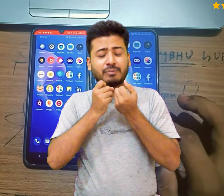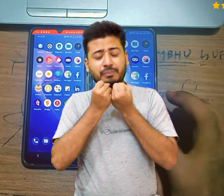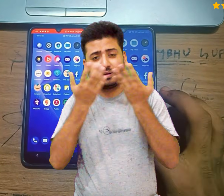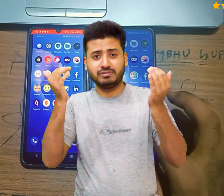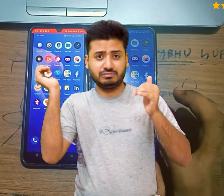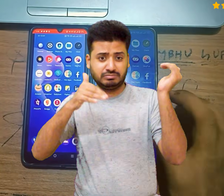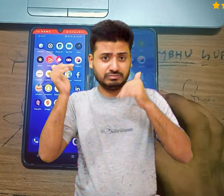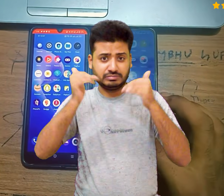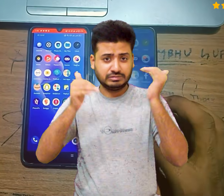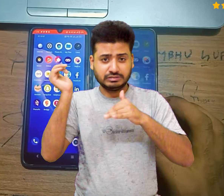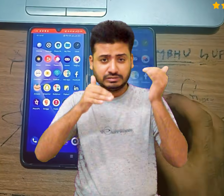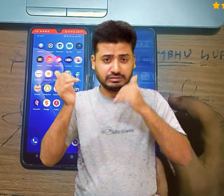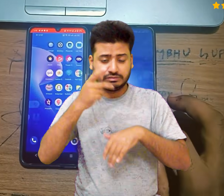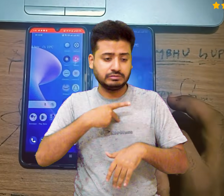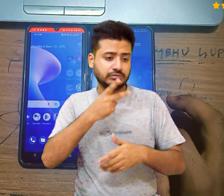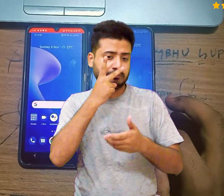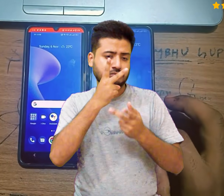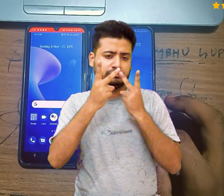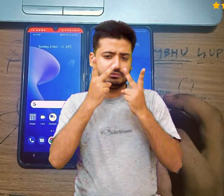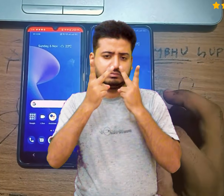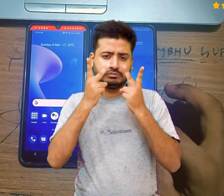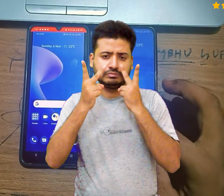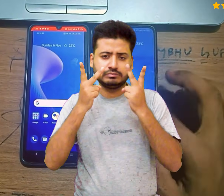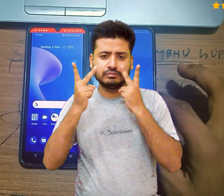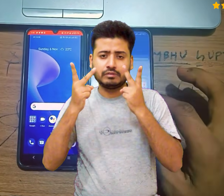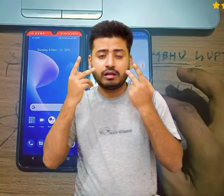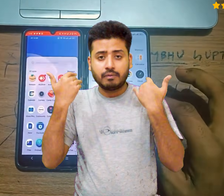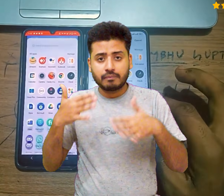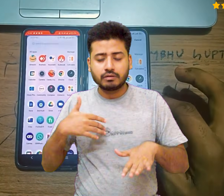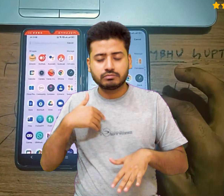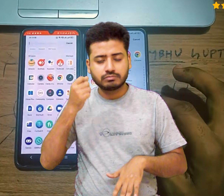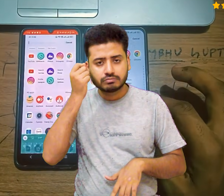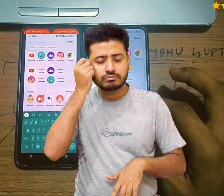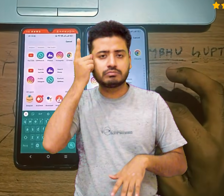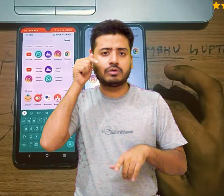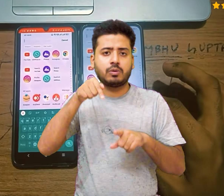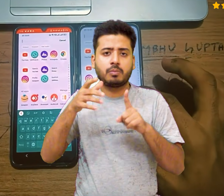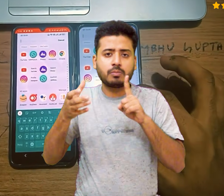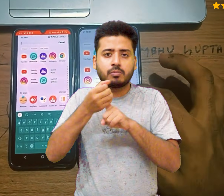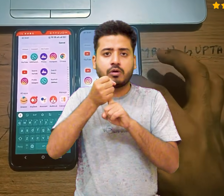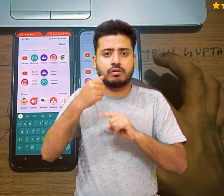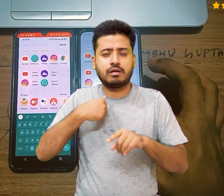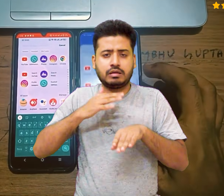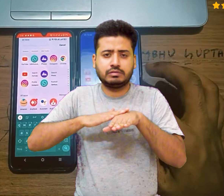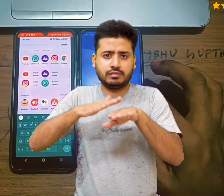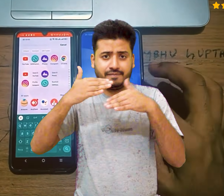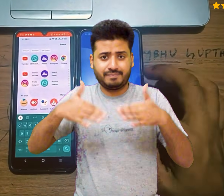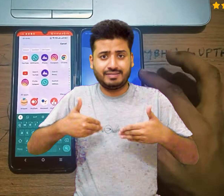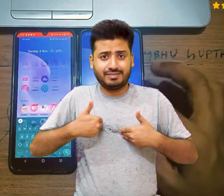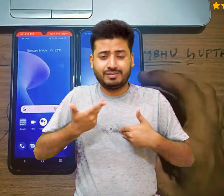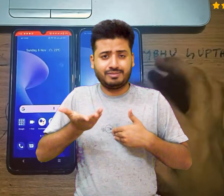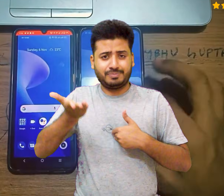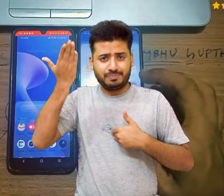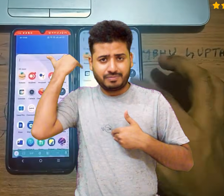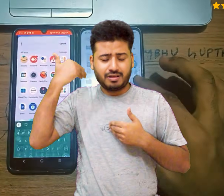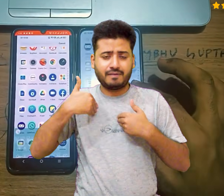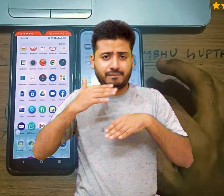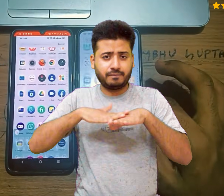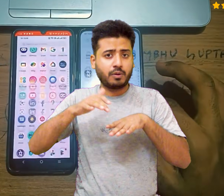of identity theft, financial loss, and privacy breaches. SIM swapping, also known as SIM swap fraud,